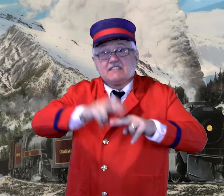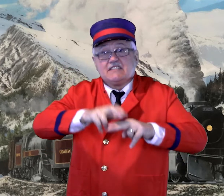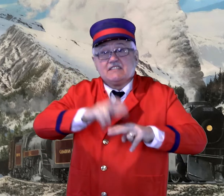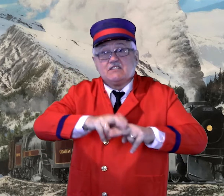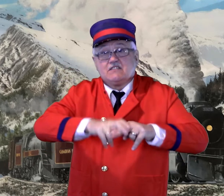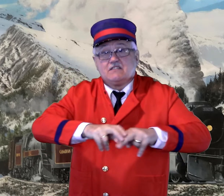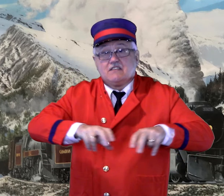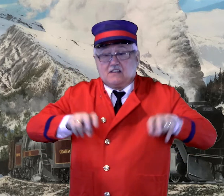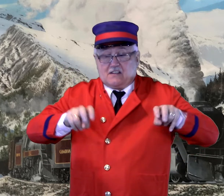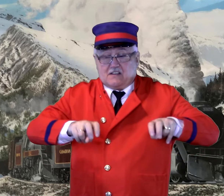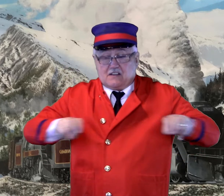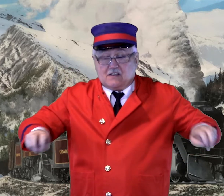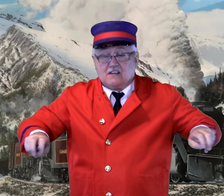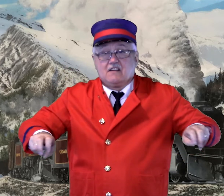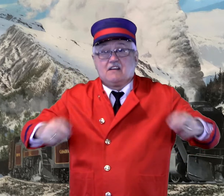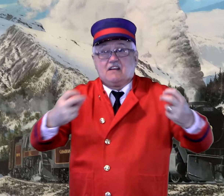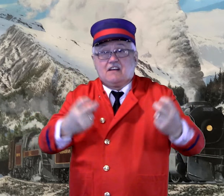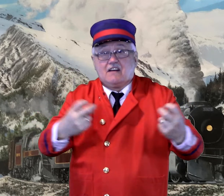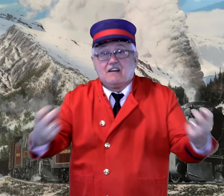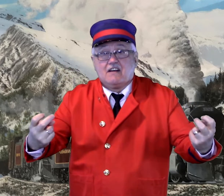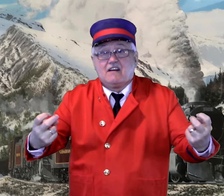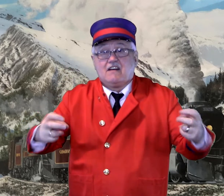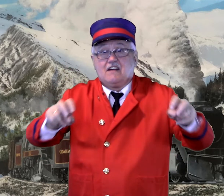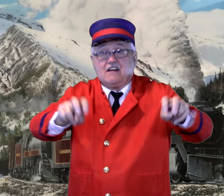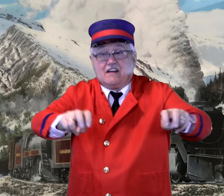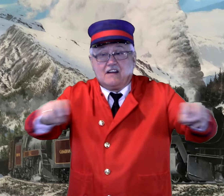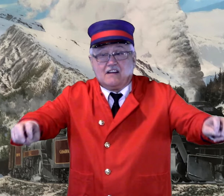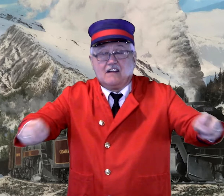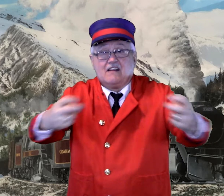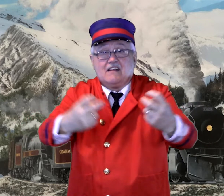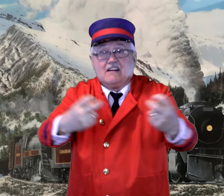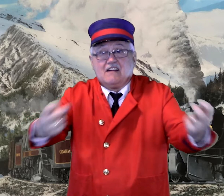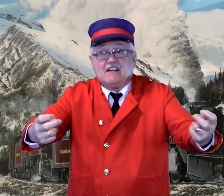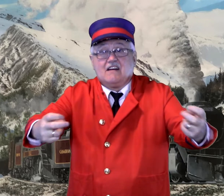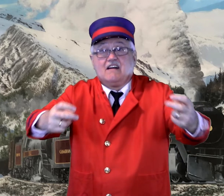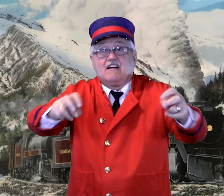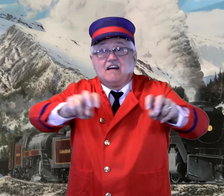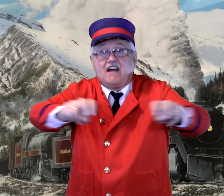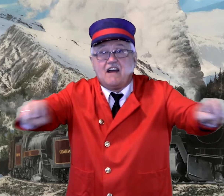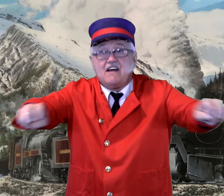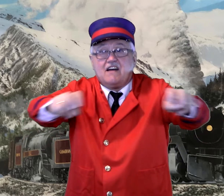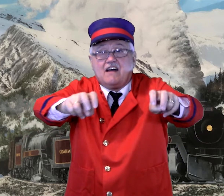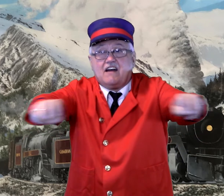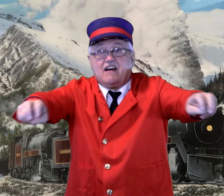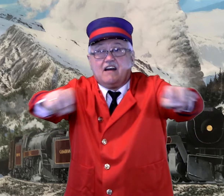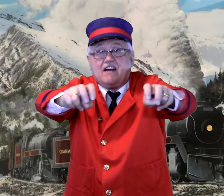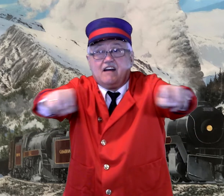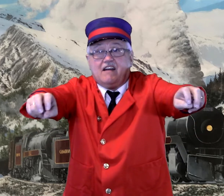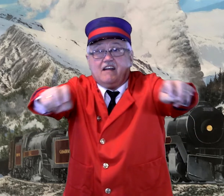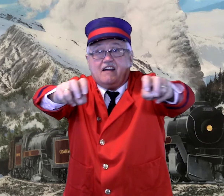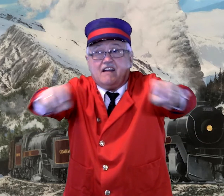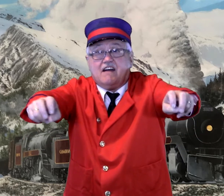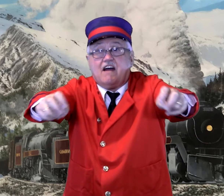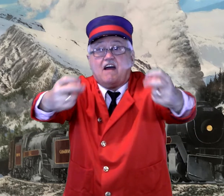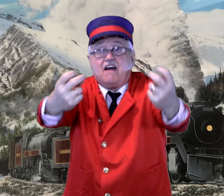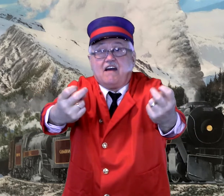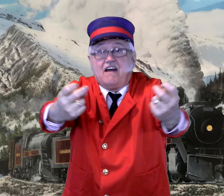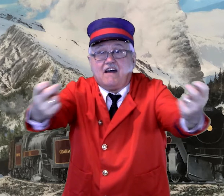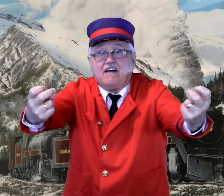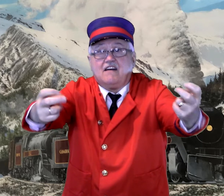Now, the children would play games on the passenger trains to pass time. Now, as you know, perhaps, the train cars